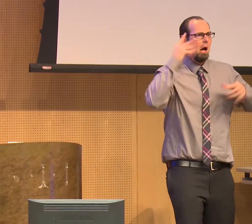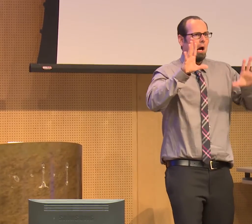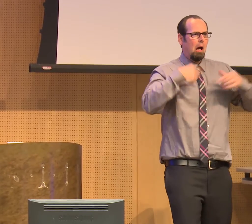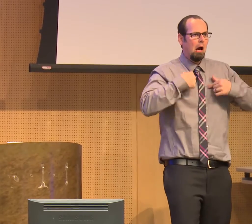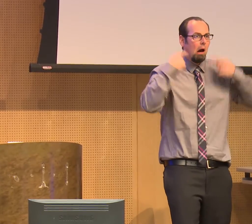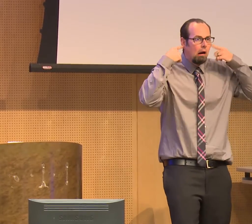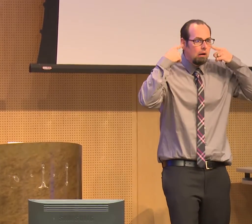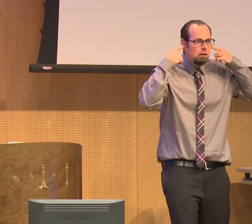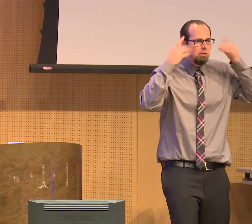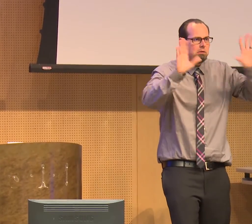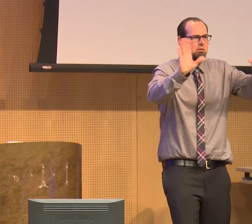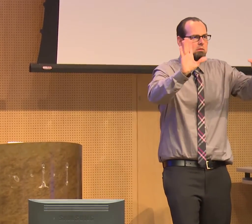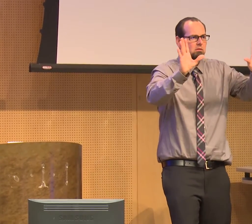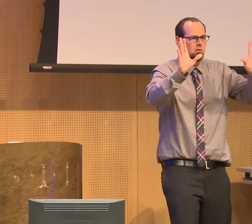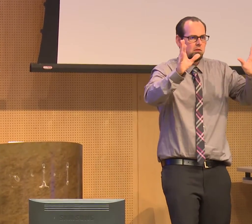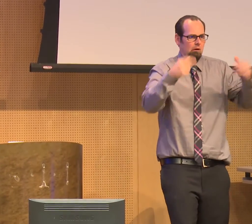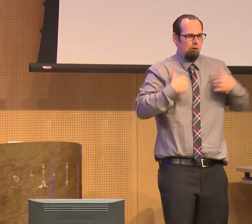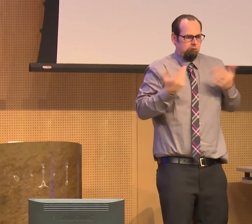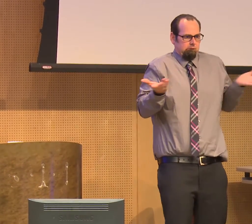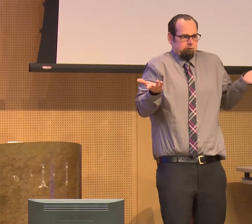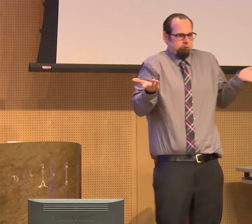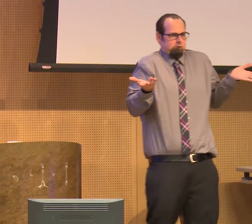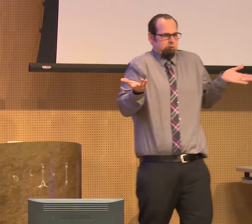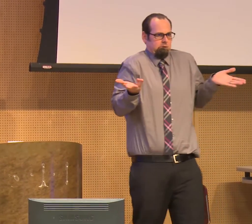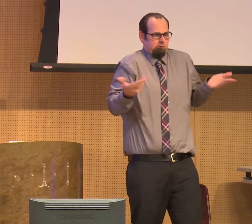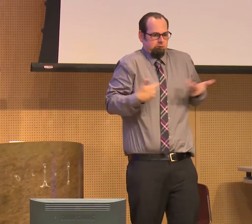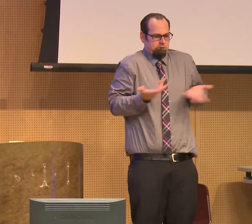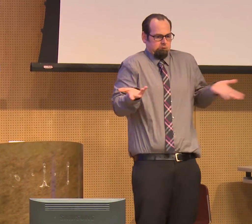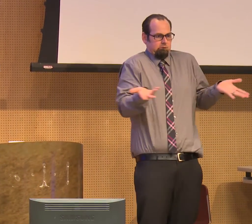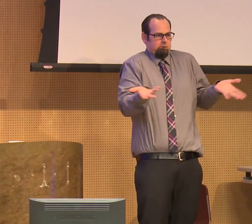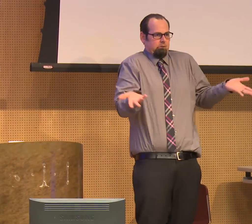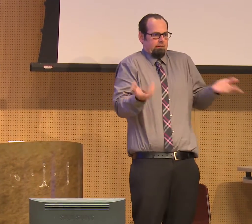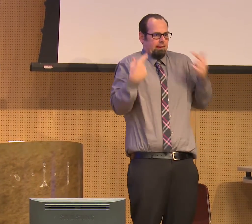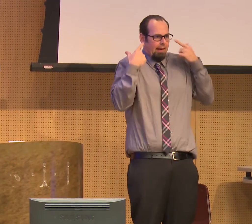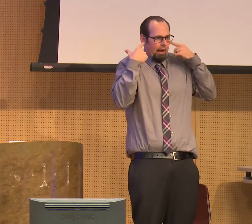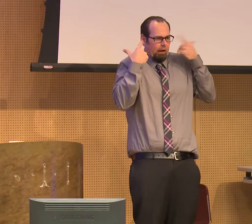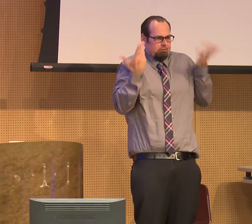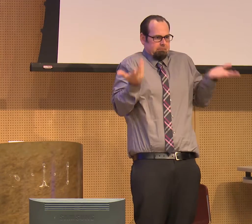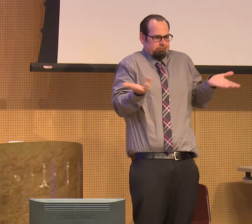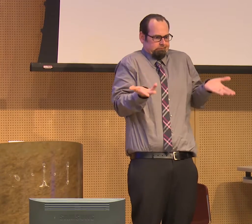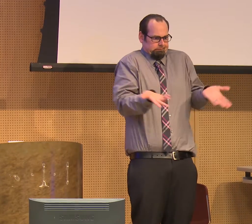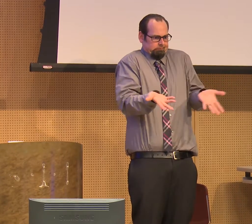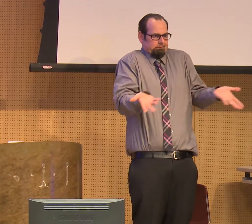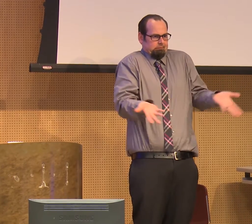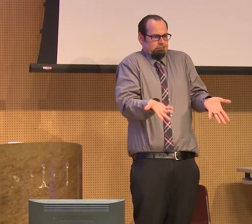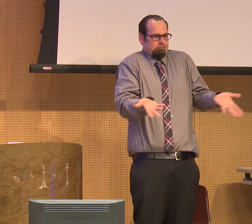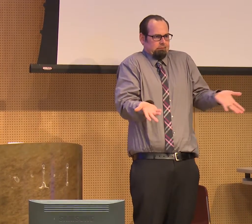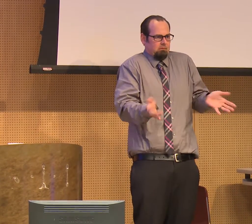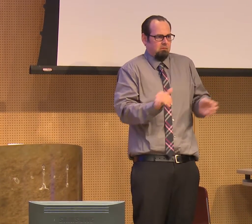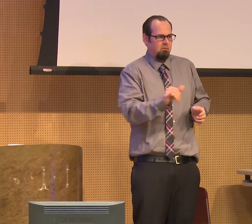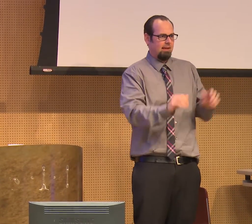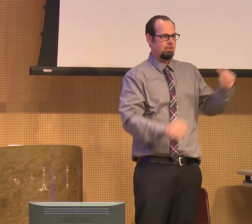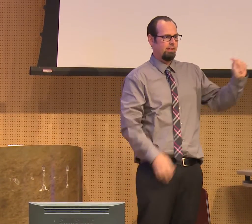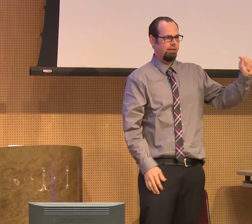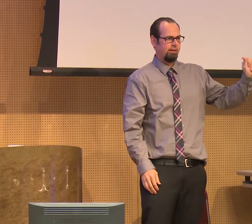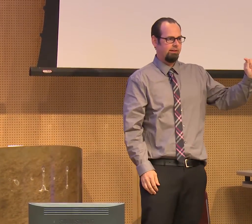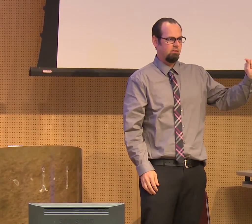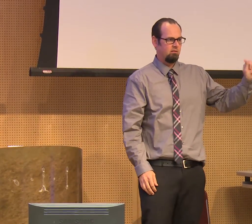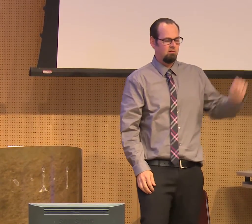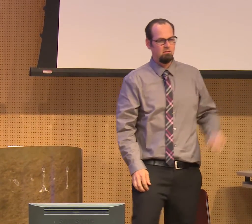I would go up to a person and say, "Oh, no, I don't understand what you're saying. I'm deaf. What's going on?" That's communicating with